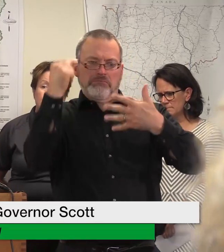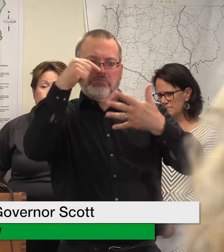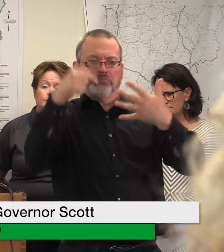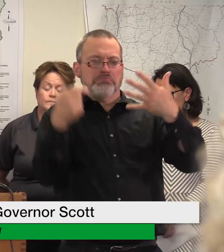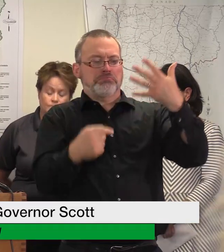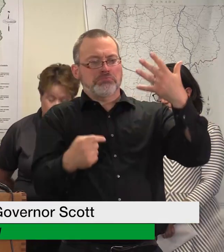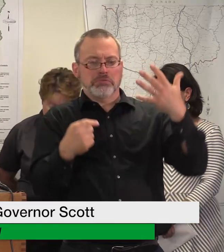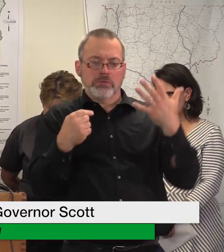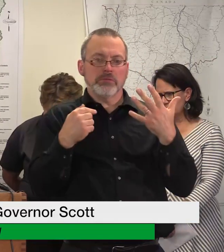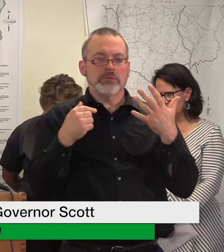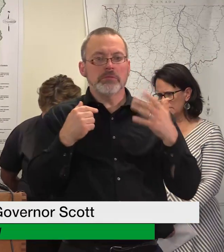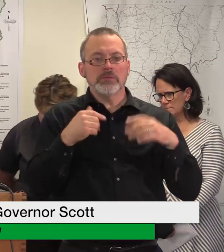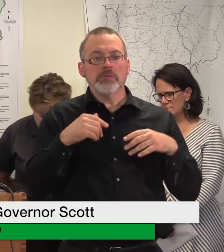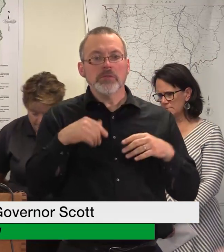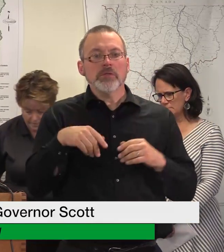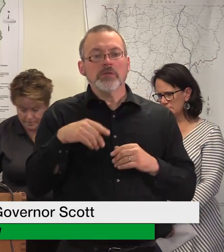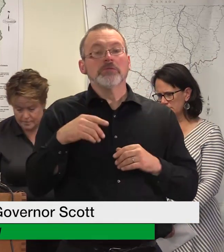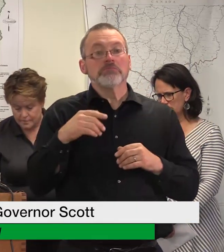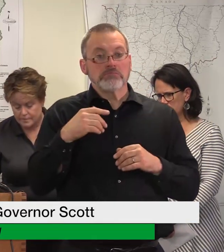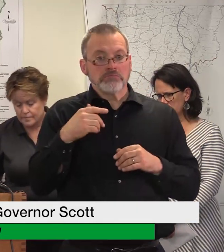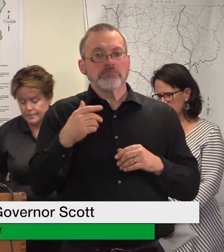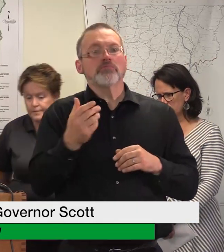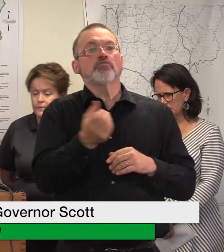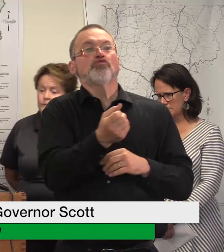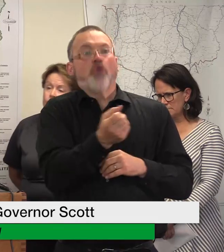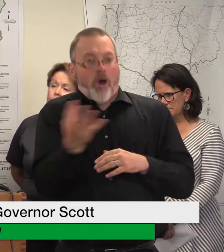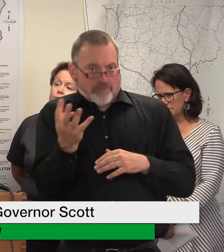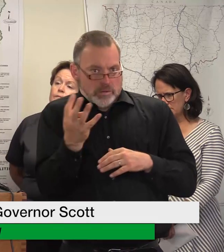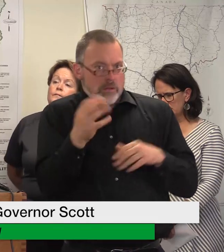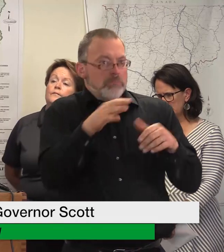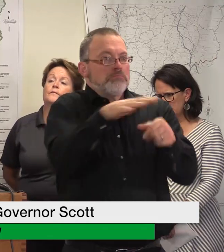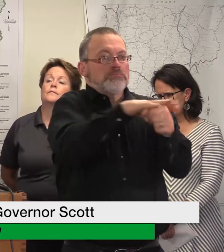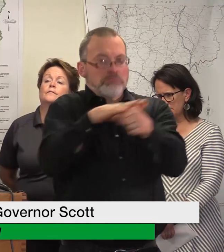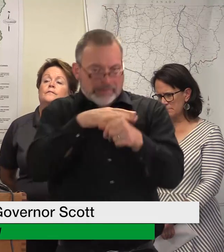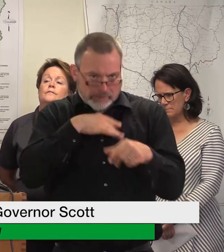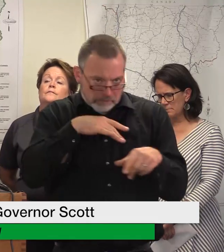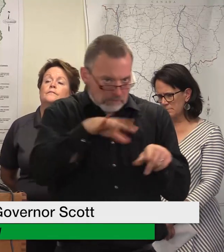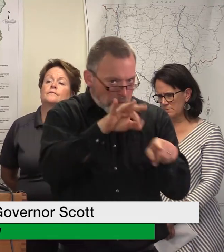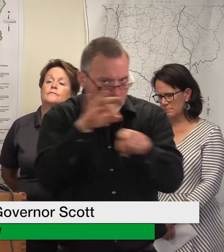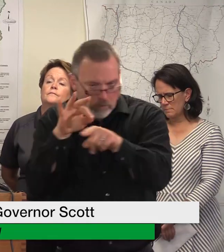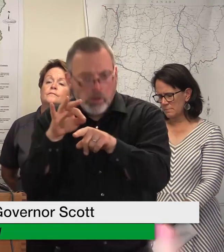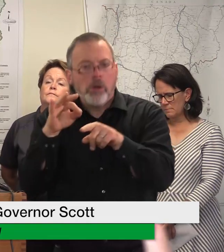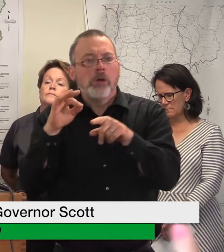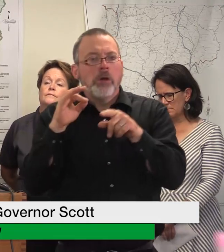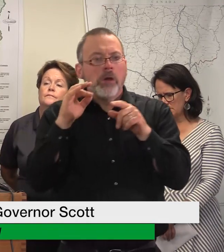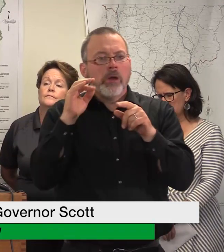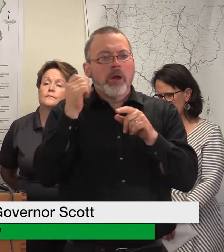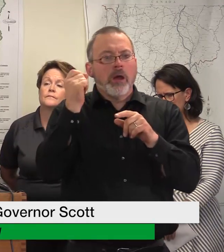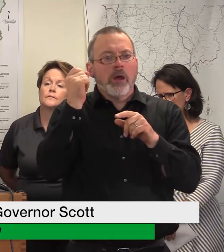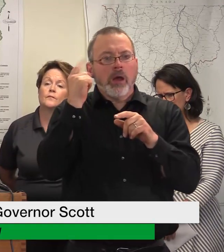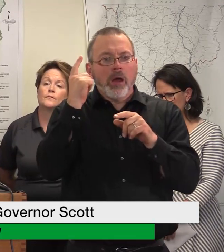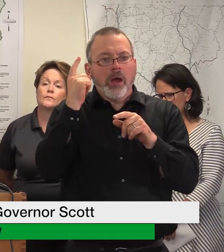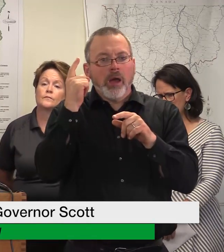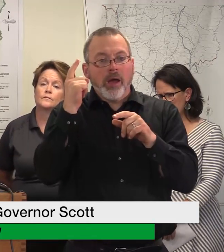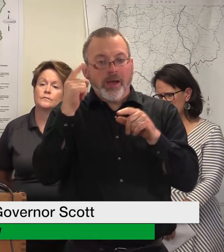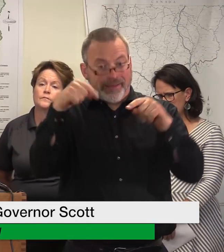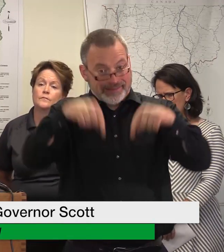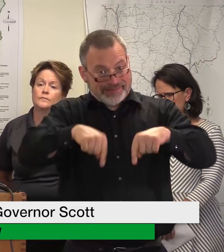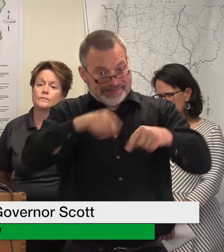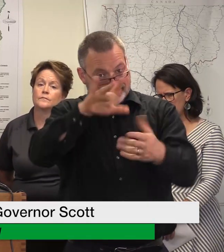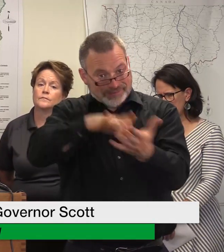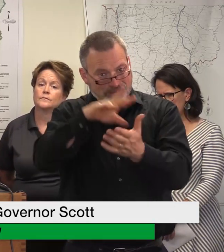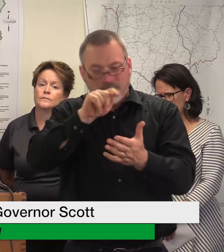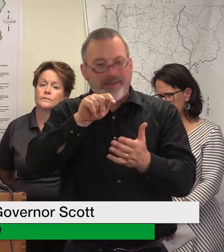number of lots that have been identified that are open. Unfortunately, they're not all in the Central Vermont region where we need